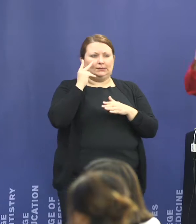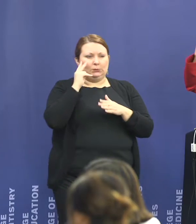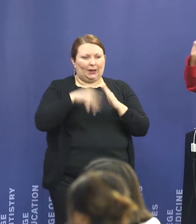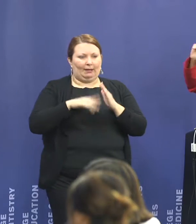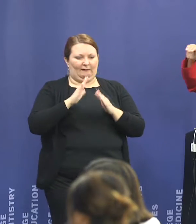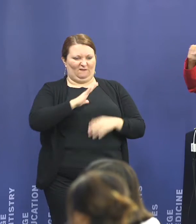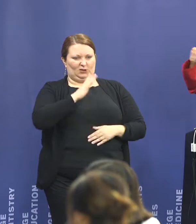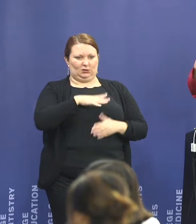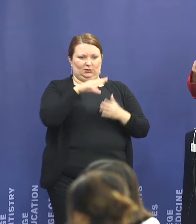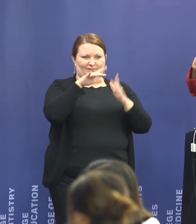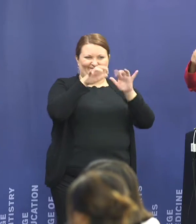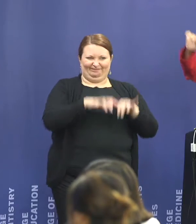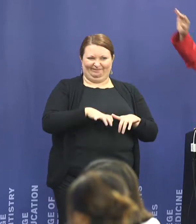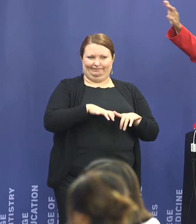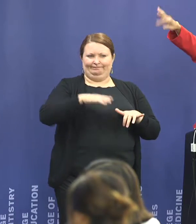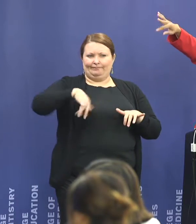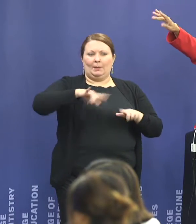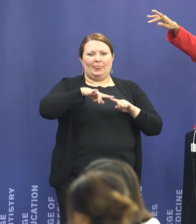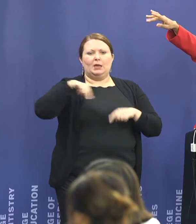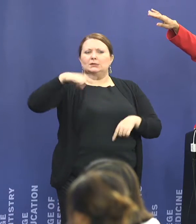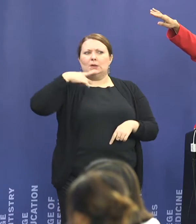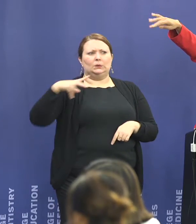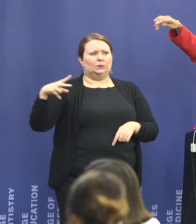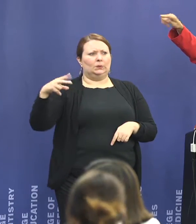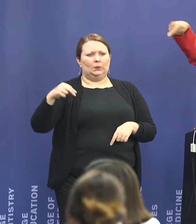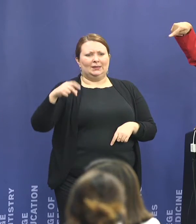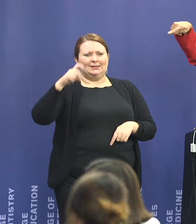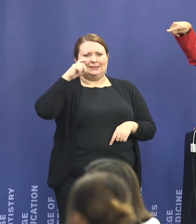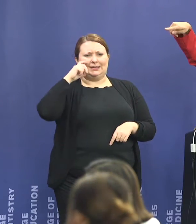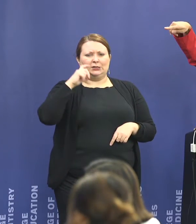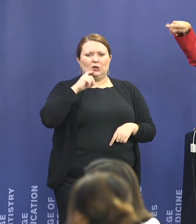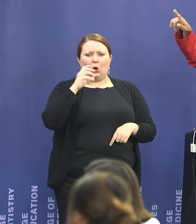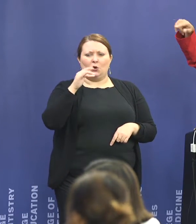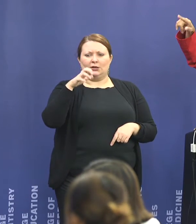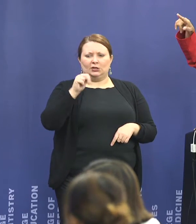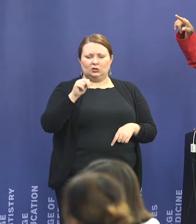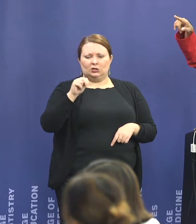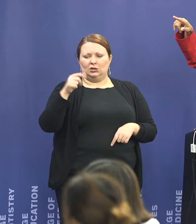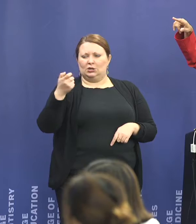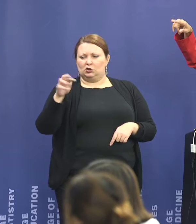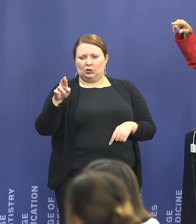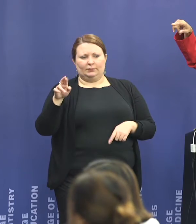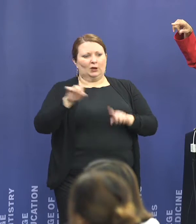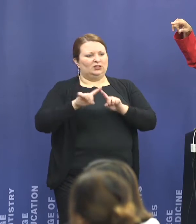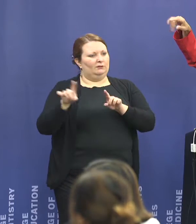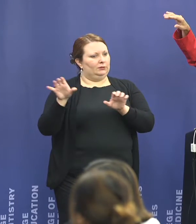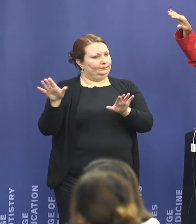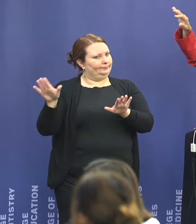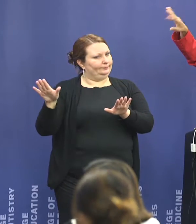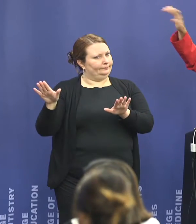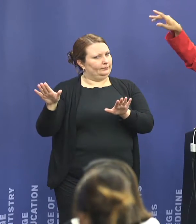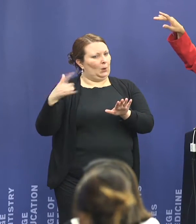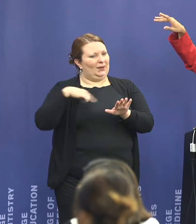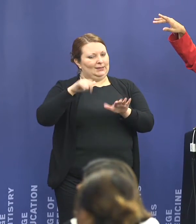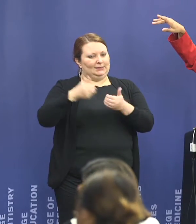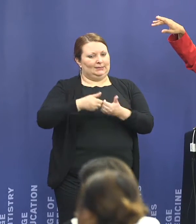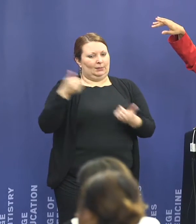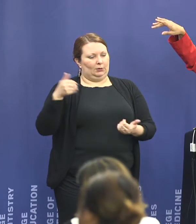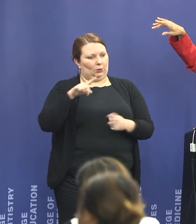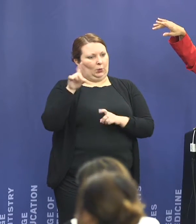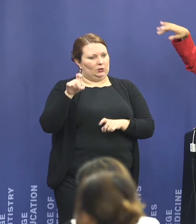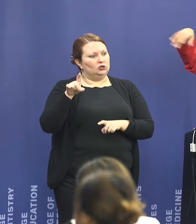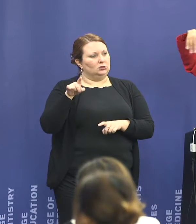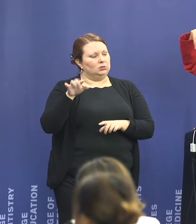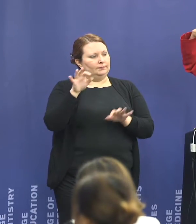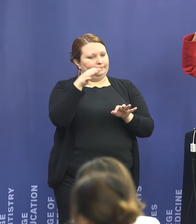official document, but it's my understanding that they're saying, no, sexual orientation and gender are not the same thing. We need separate questions